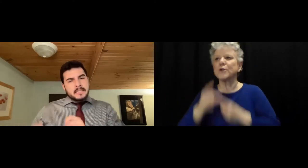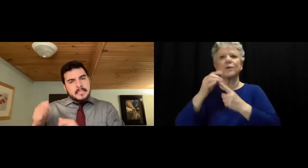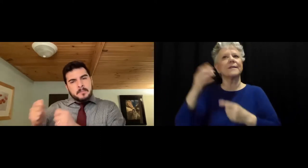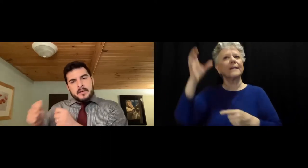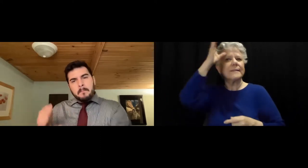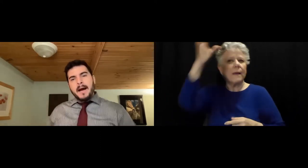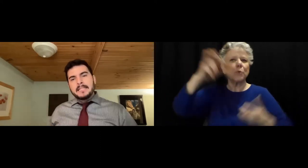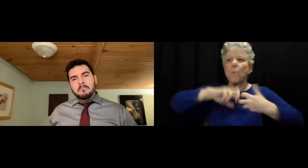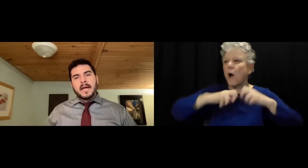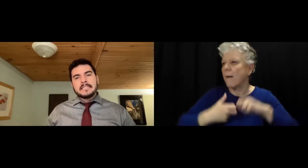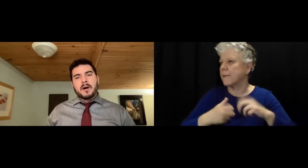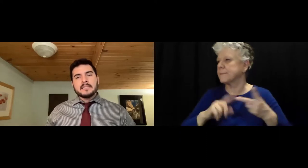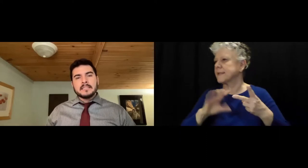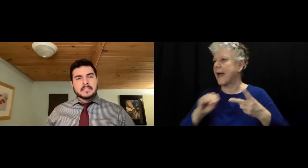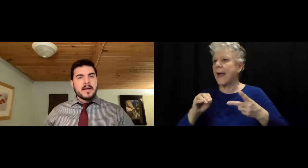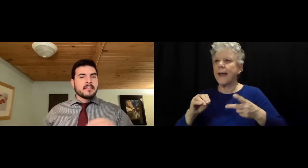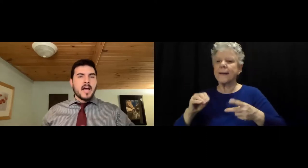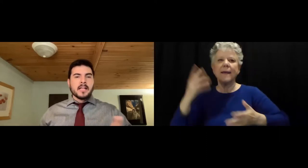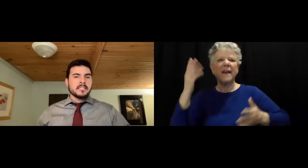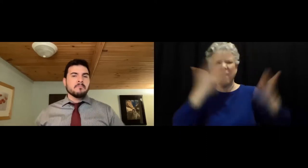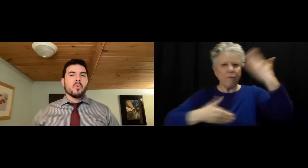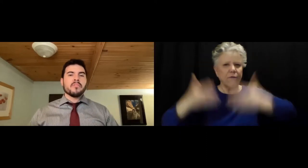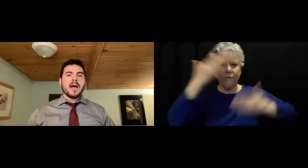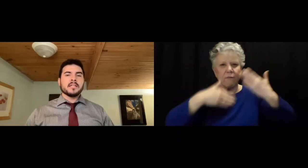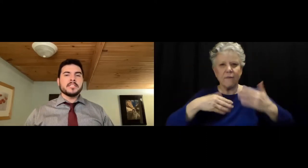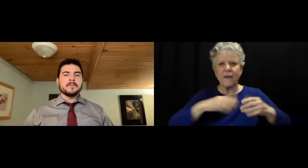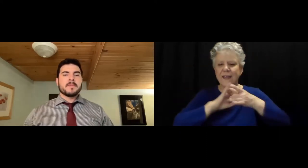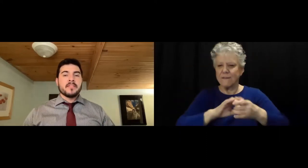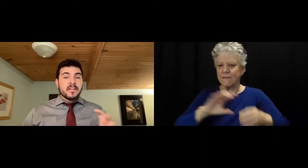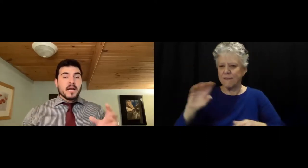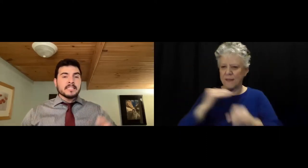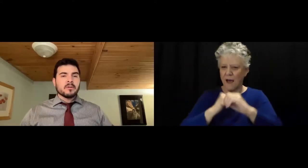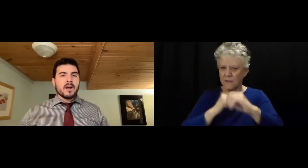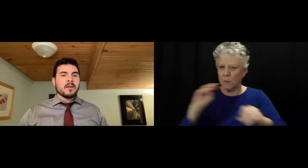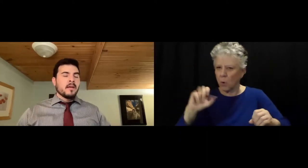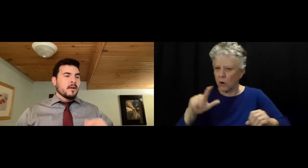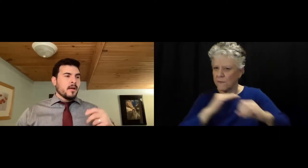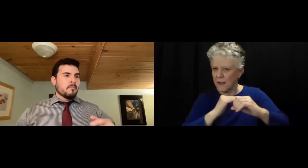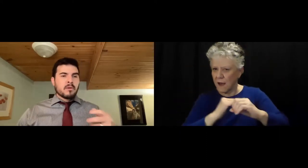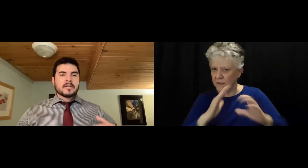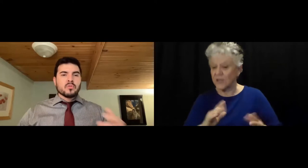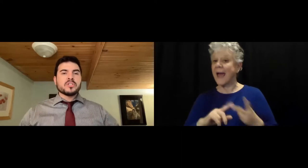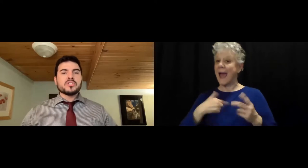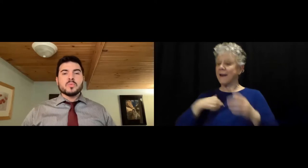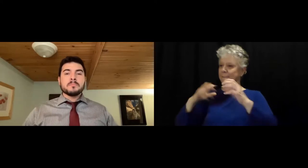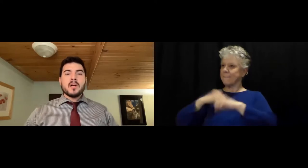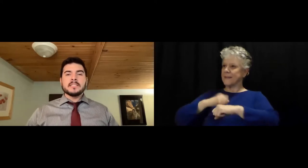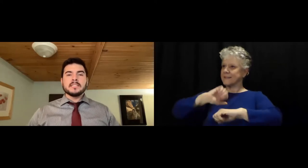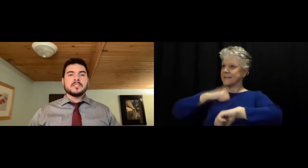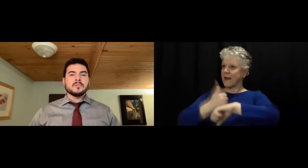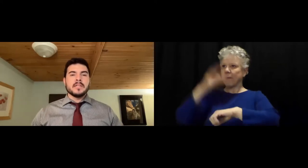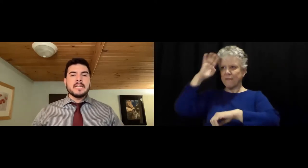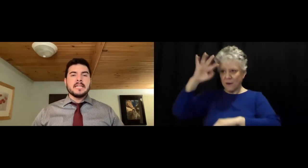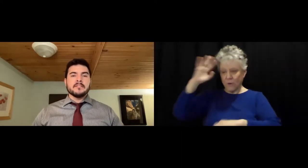and disciplinary blind spots in systematic theology and moral theology, and theorizing around practical Christian